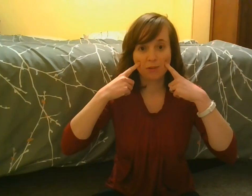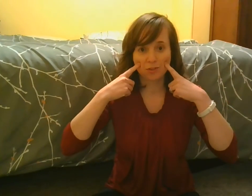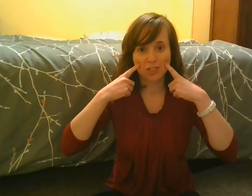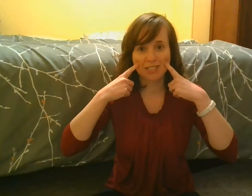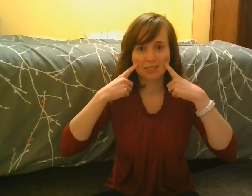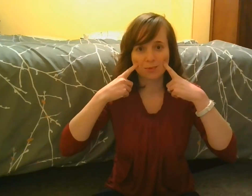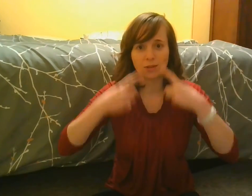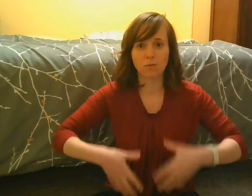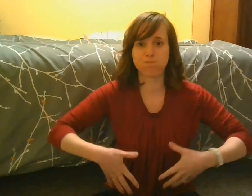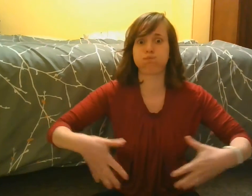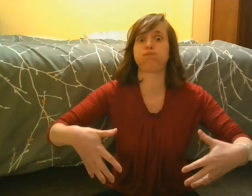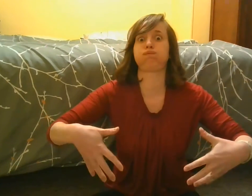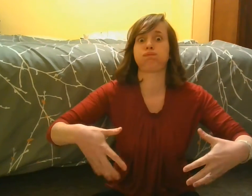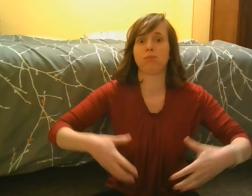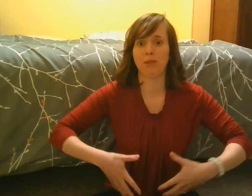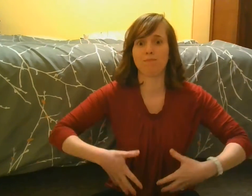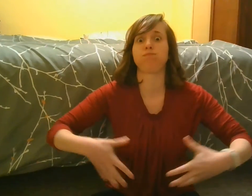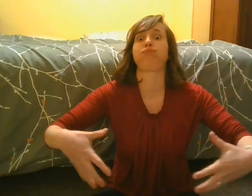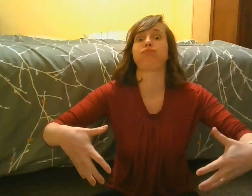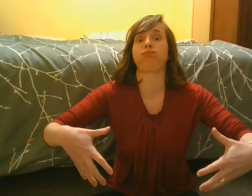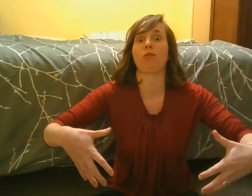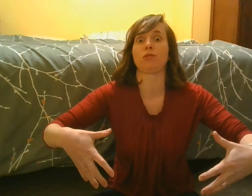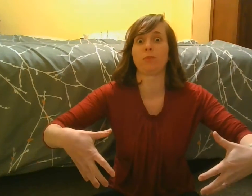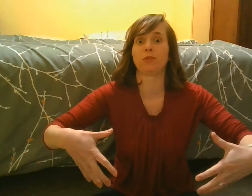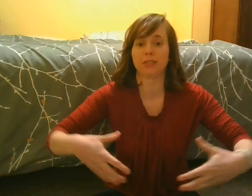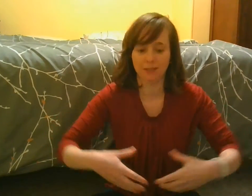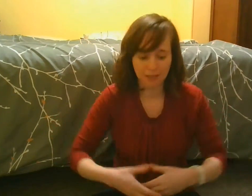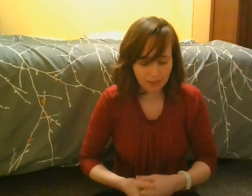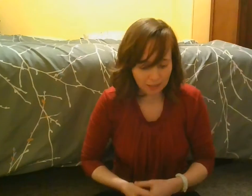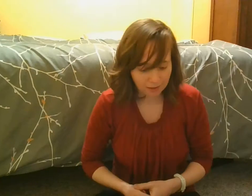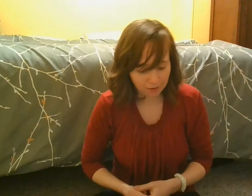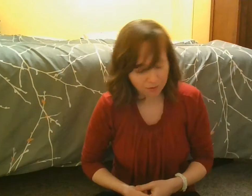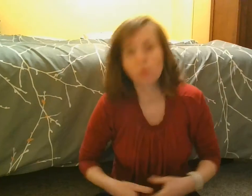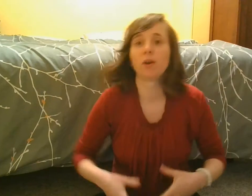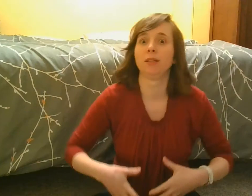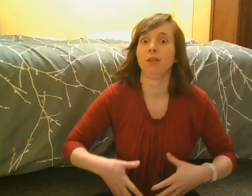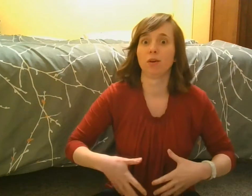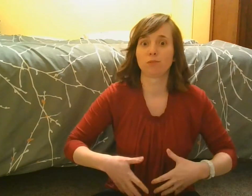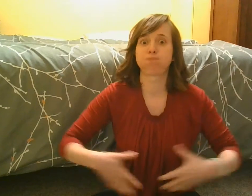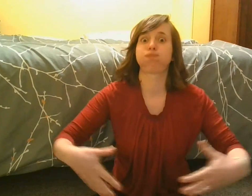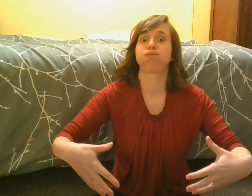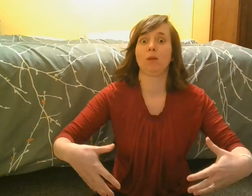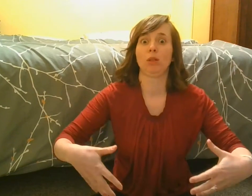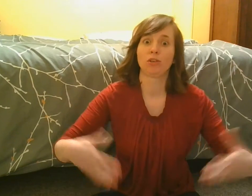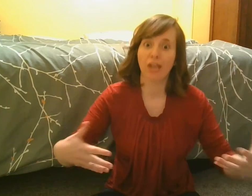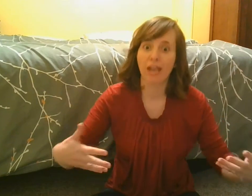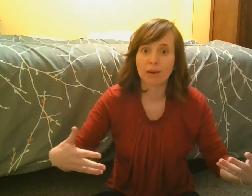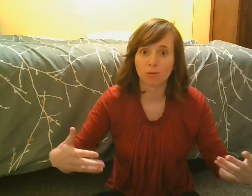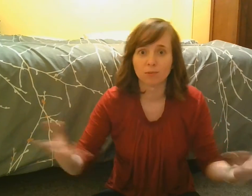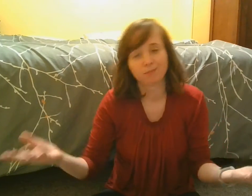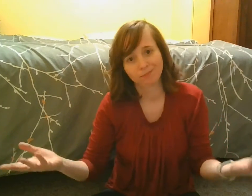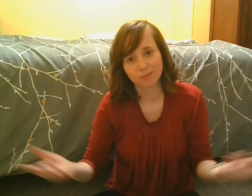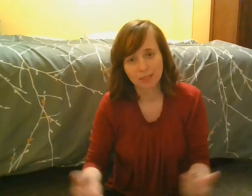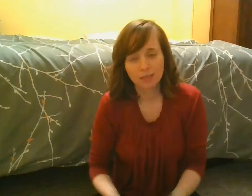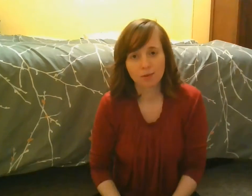your cheeks as well. Go, really large person, or a large animal,